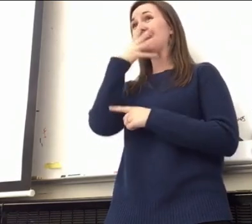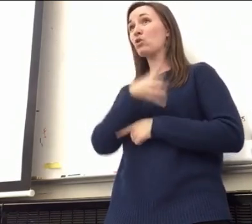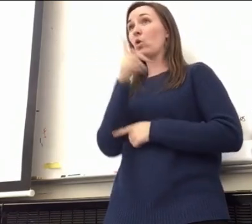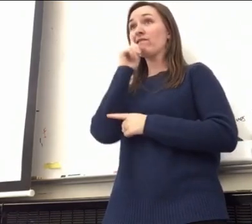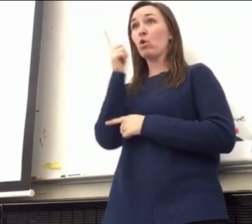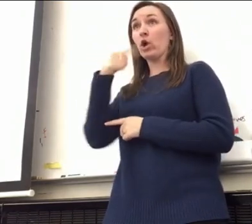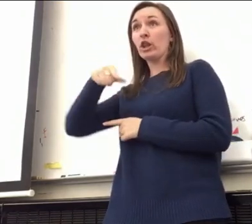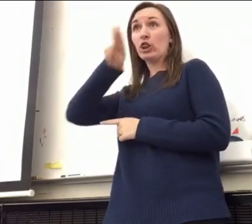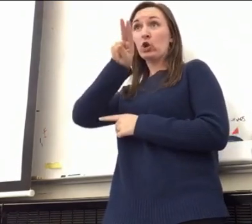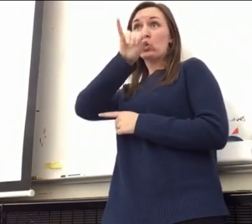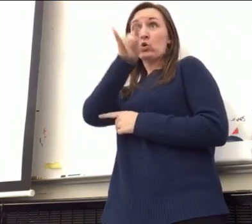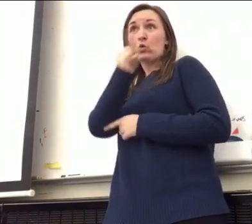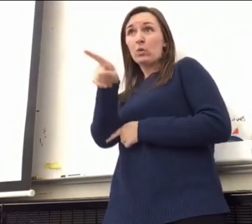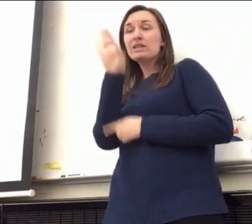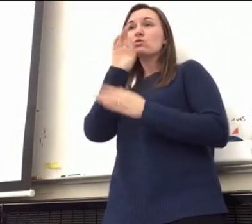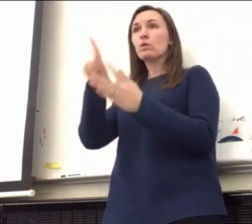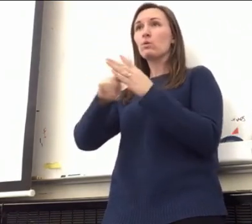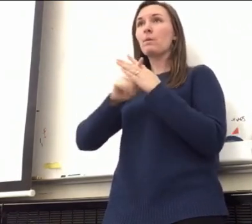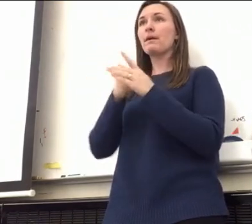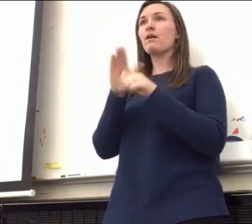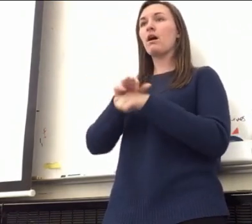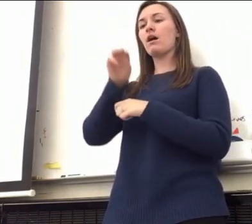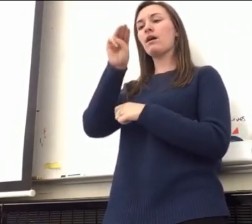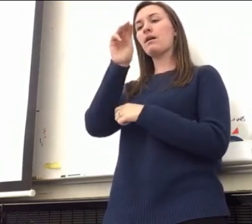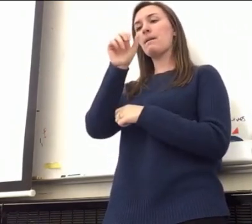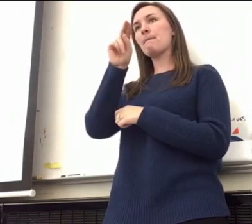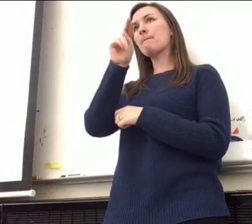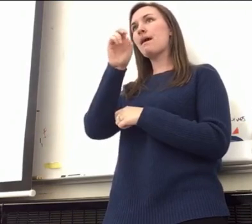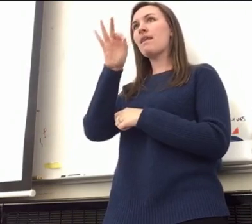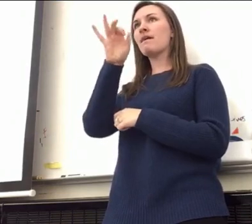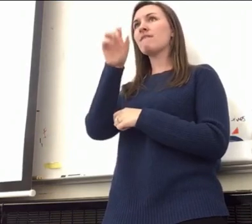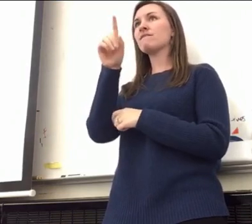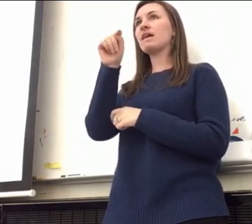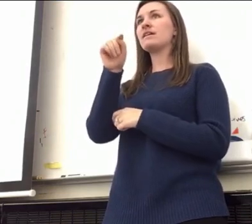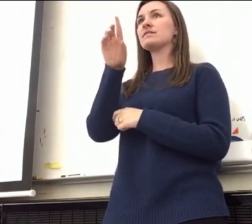going to begin on Manifest Destiny.